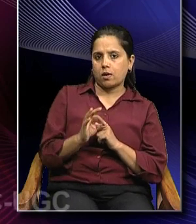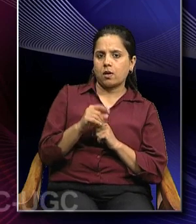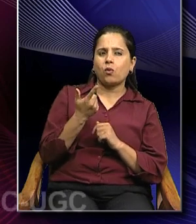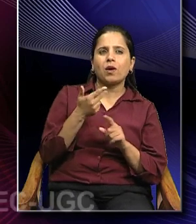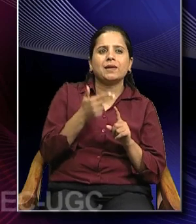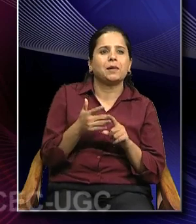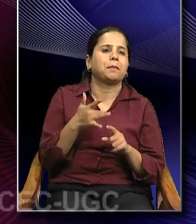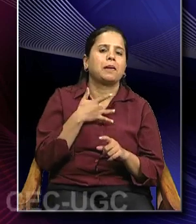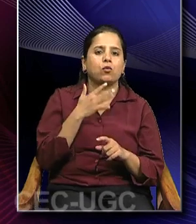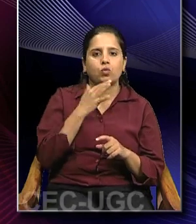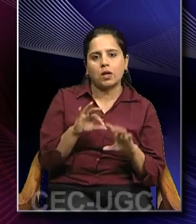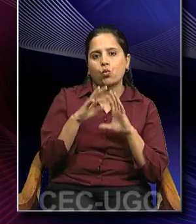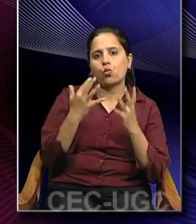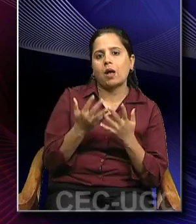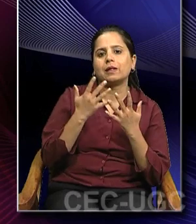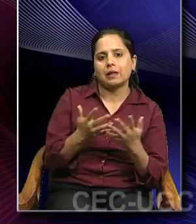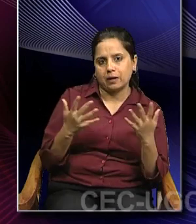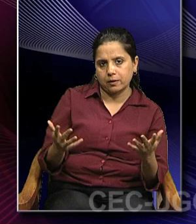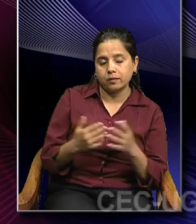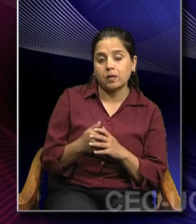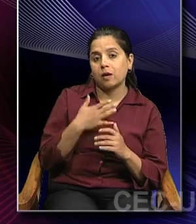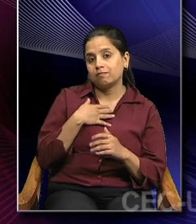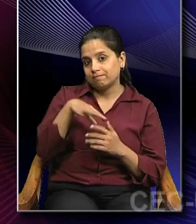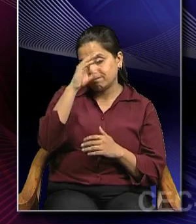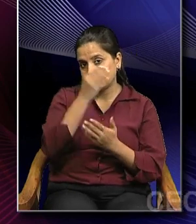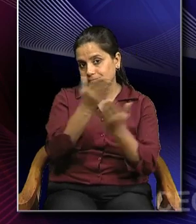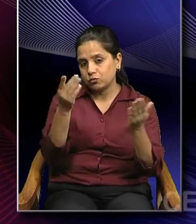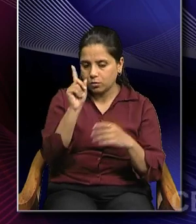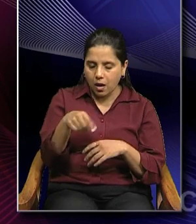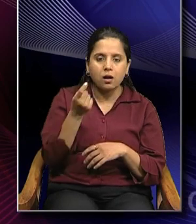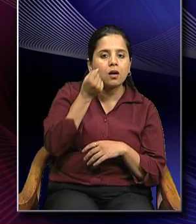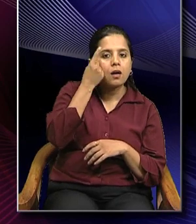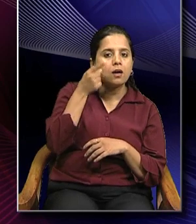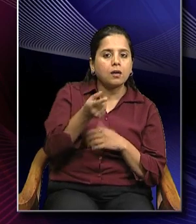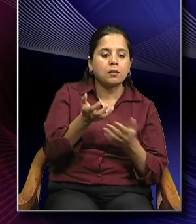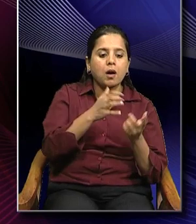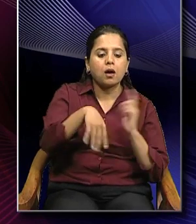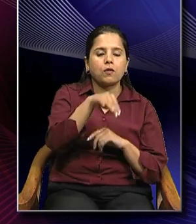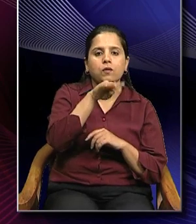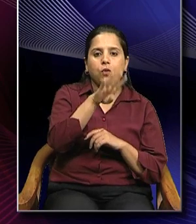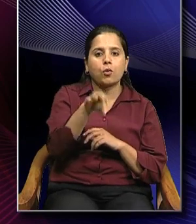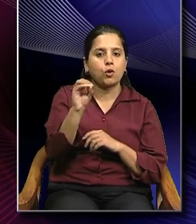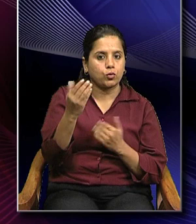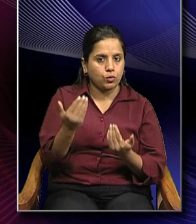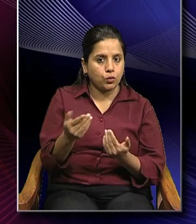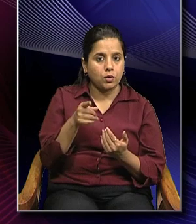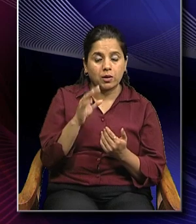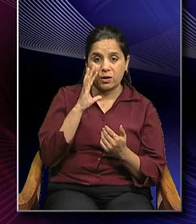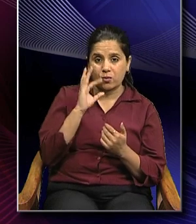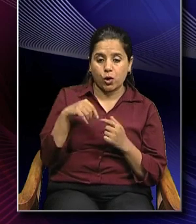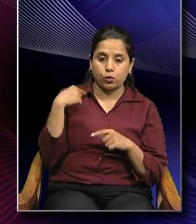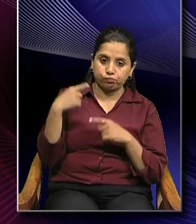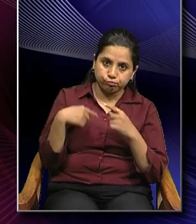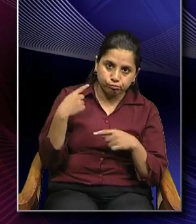call as the real world products. So, my dear learners, we have to understand that in marketing 4.0, the typical